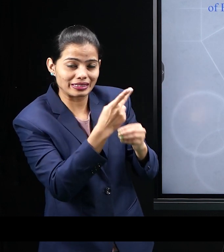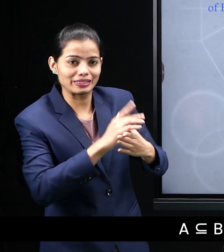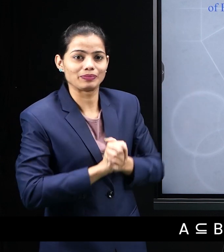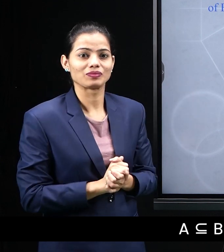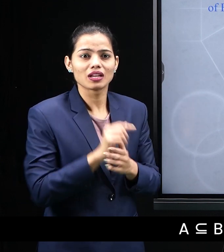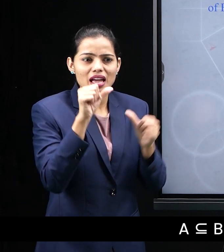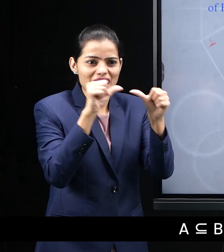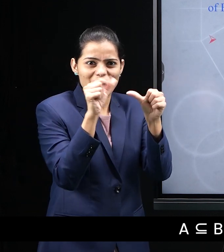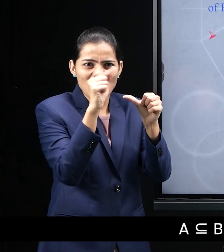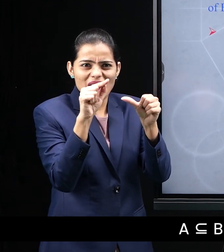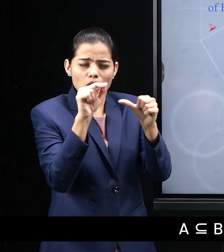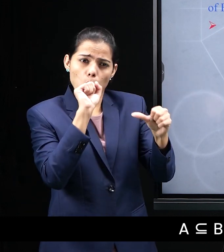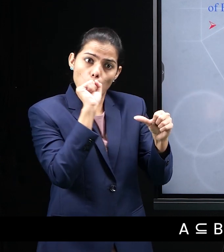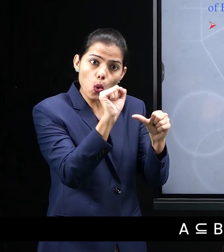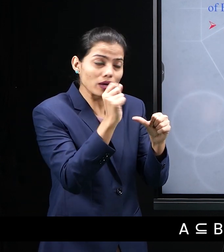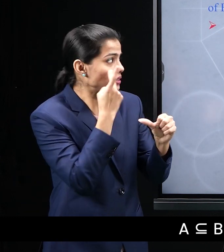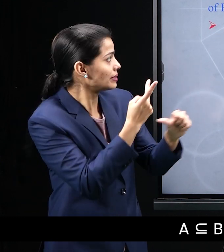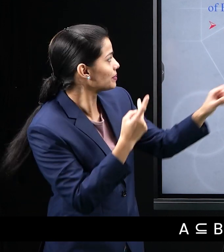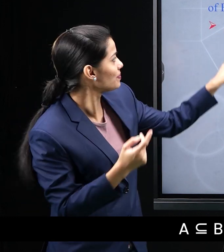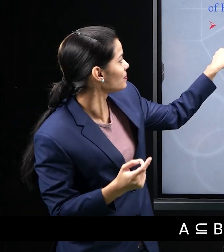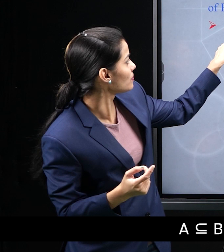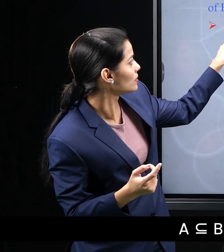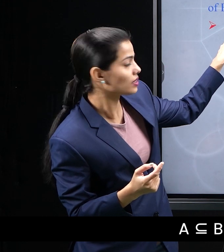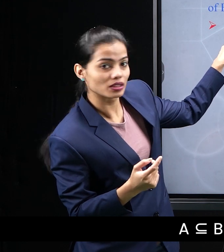A subset B is read as A is a subset of B.